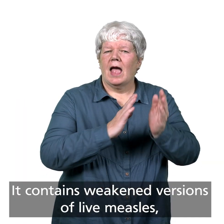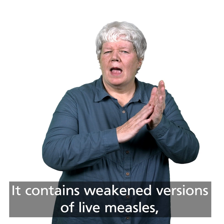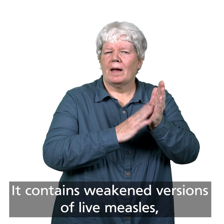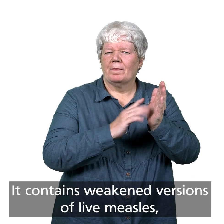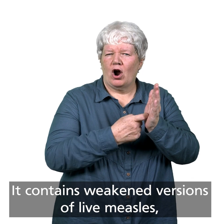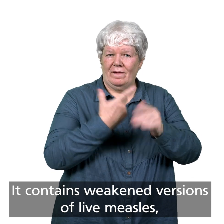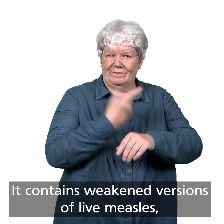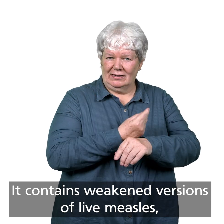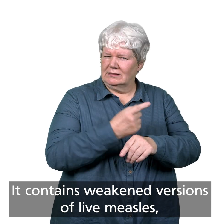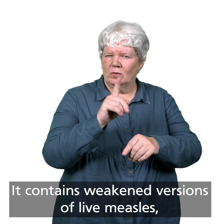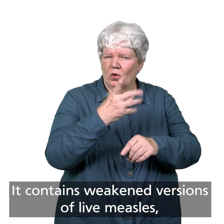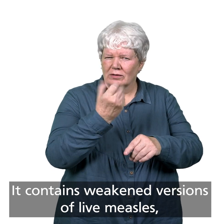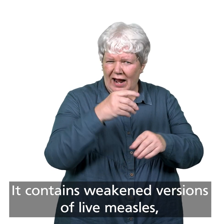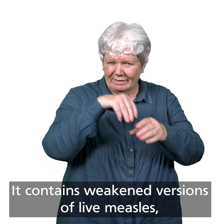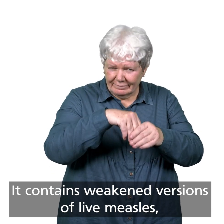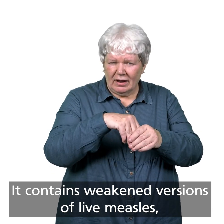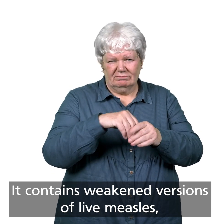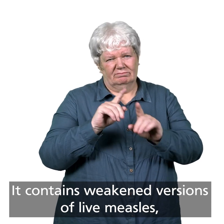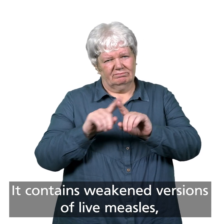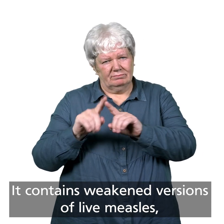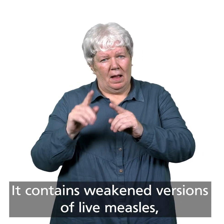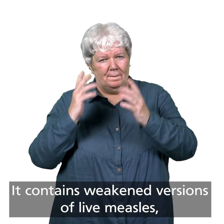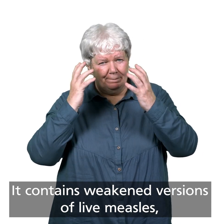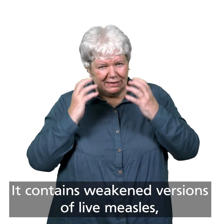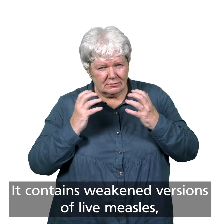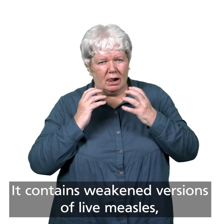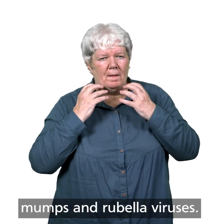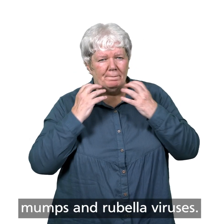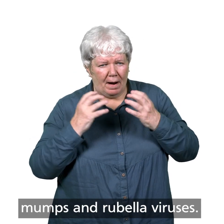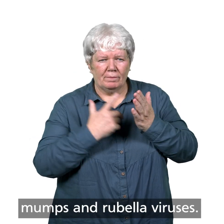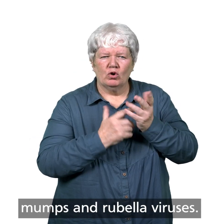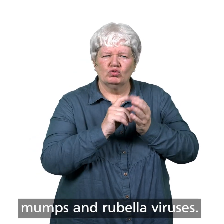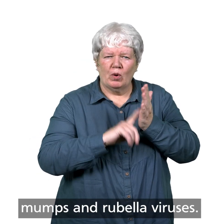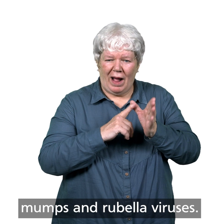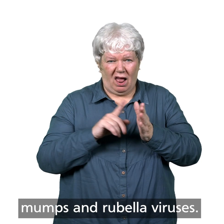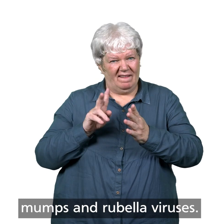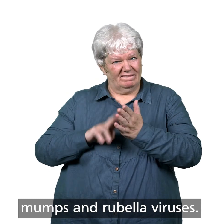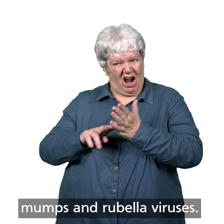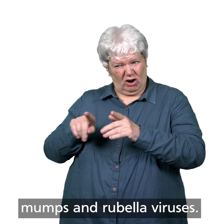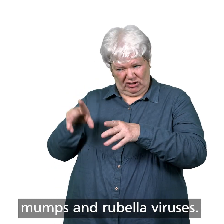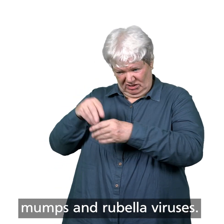It contains weakened versions of live measles, mumps, and rubella